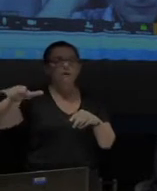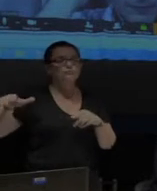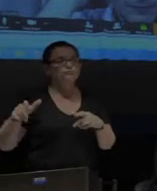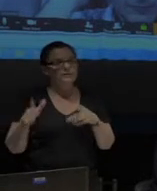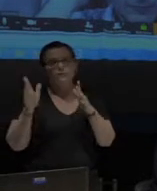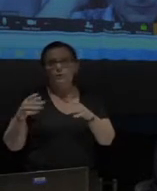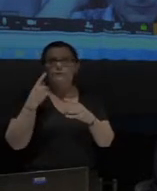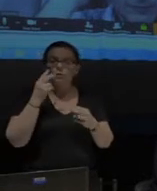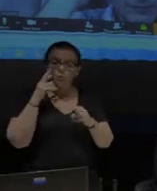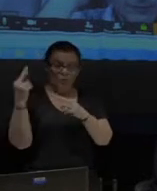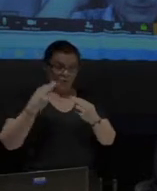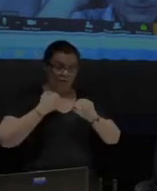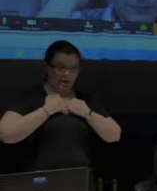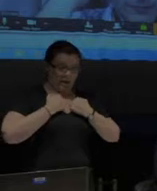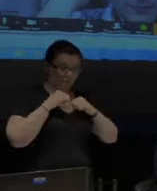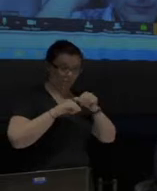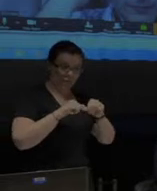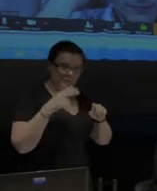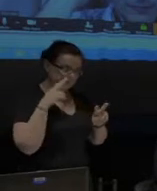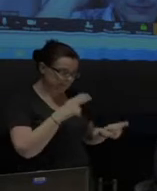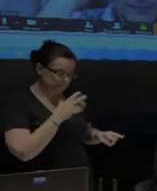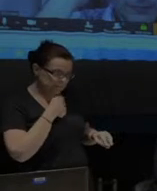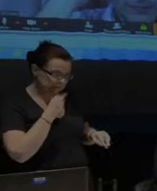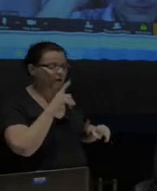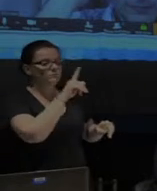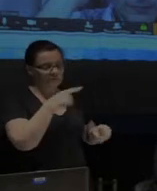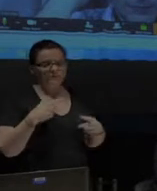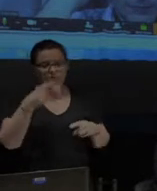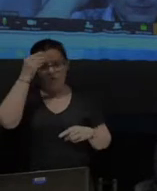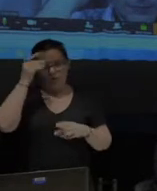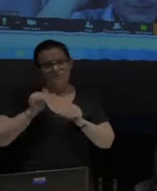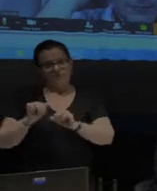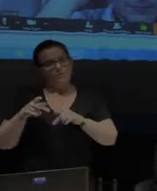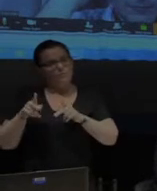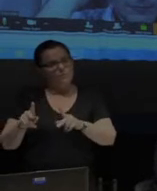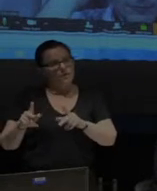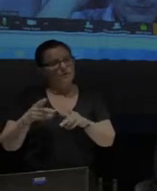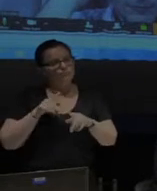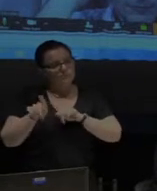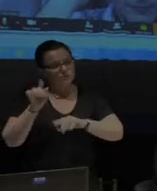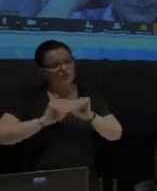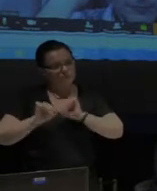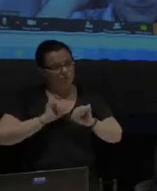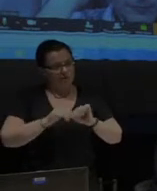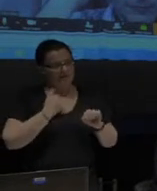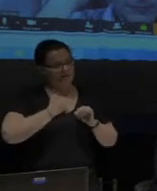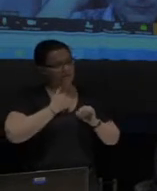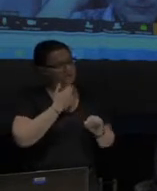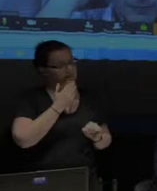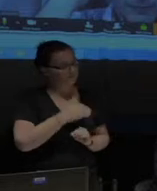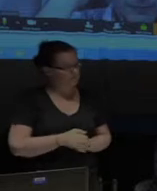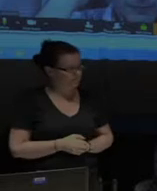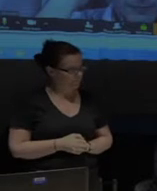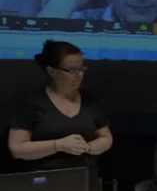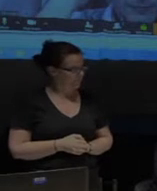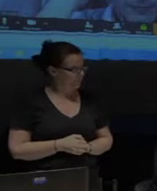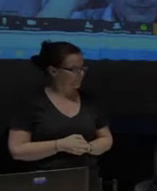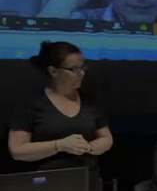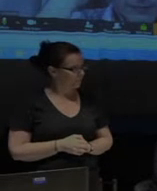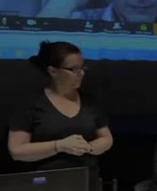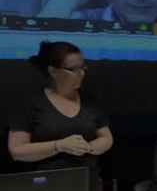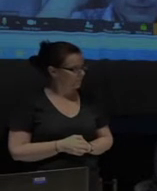through every stage of that process. Nevertheless, I think it's important to respect with a